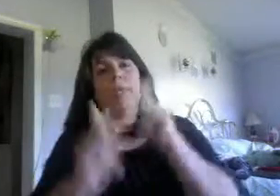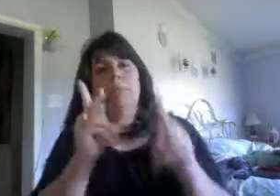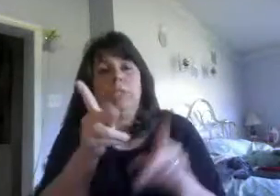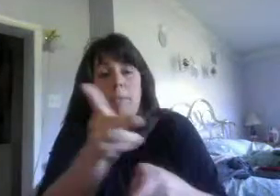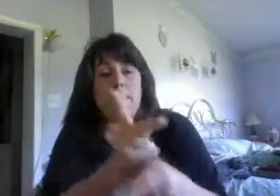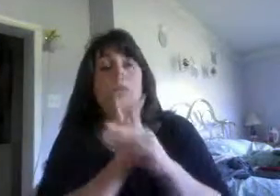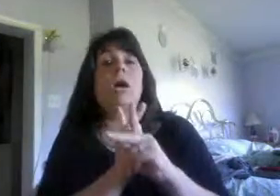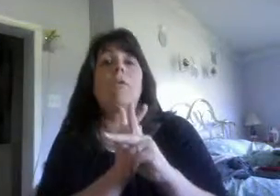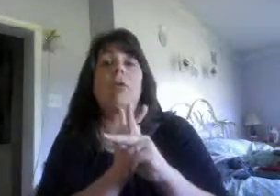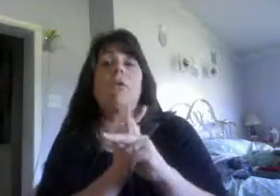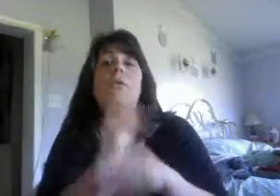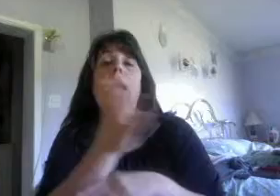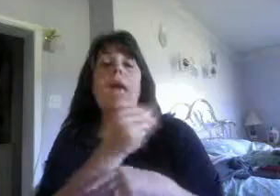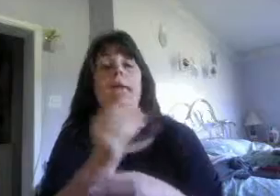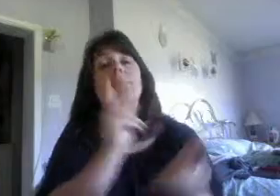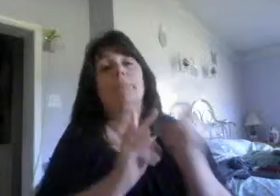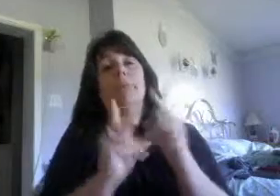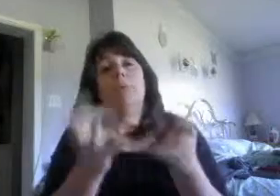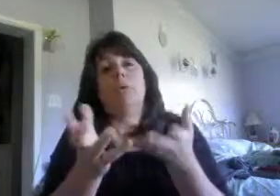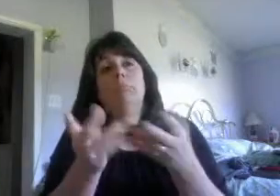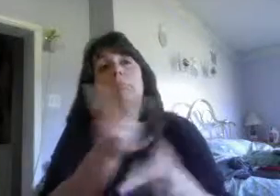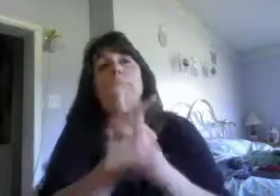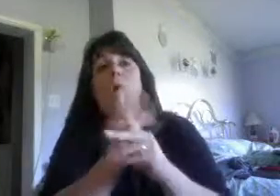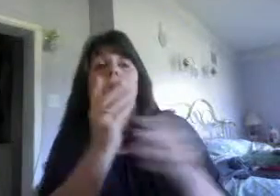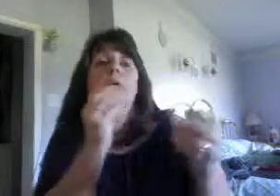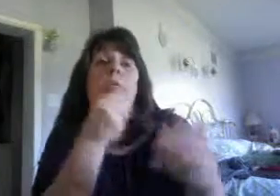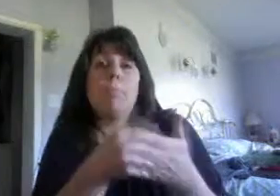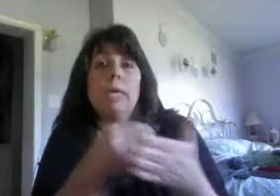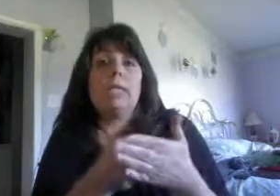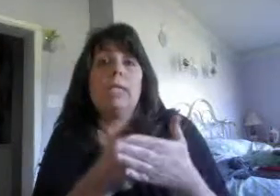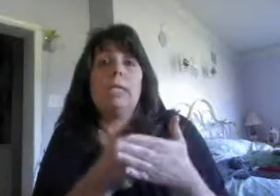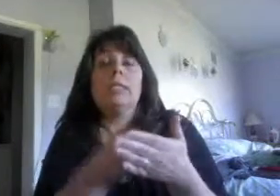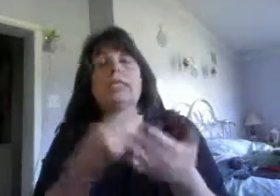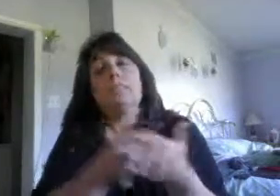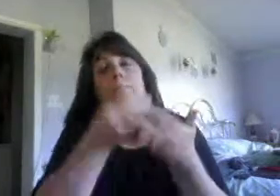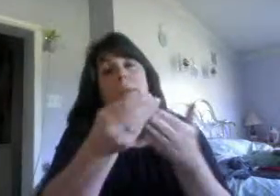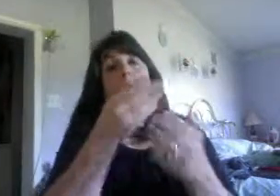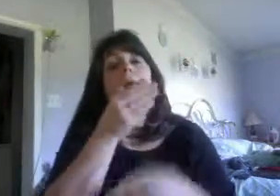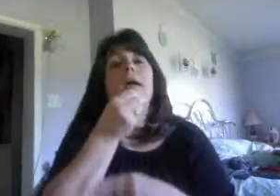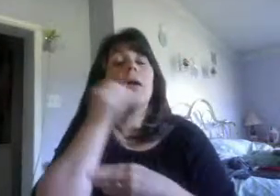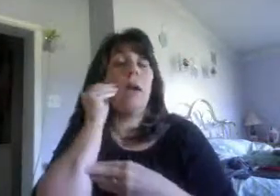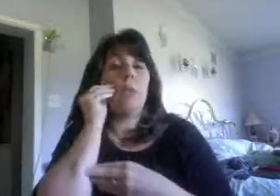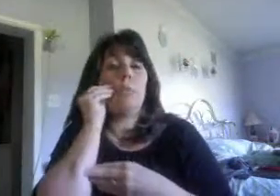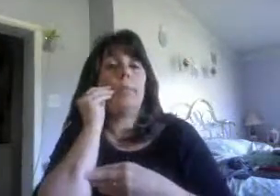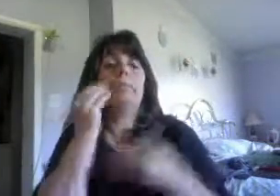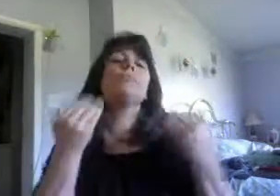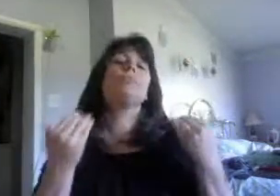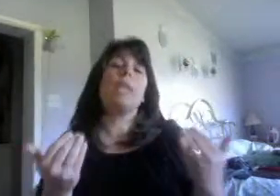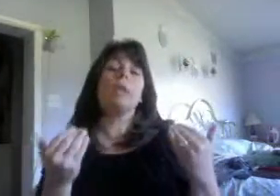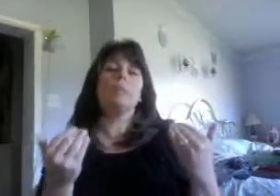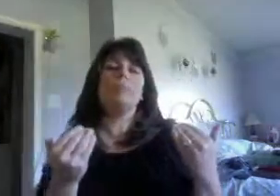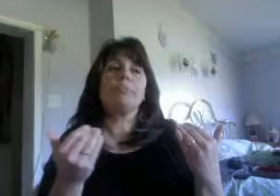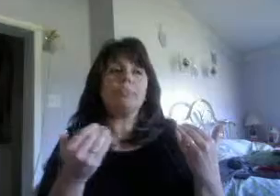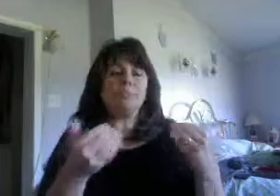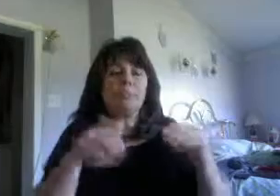Moreover, it encouraged moves to the suburbs because it was in the suburbs that you could own a home. In the central cities, you primarily had to rent.